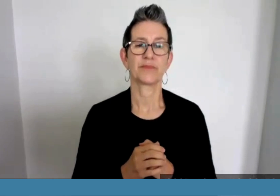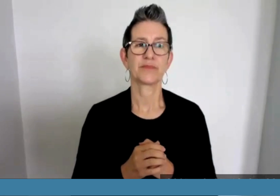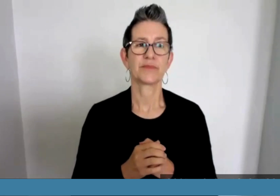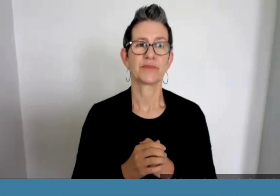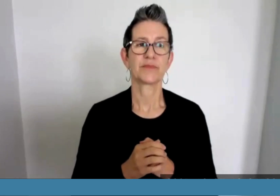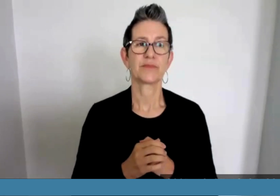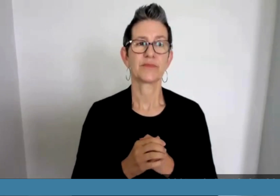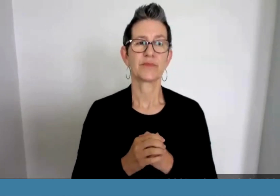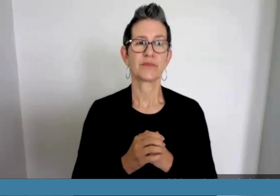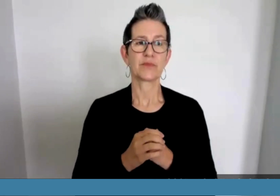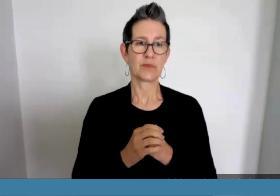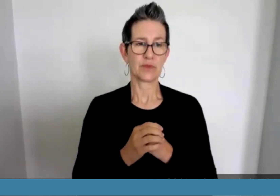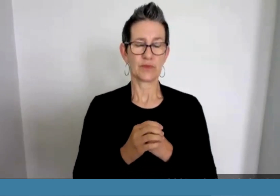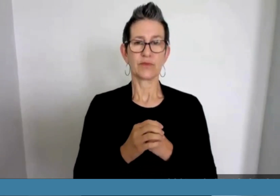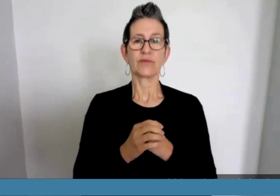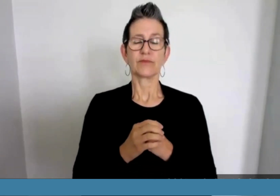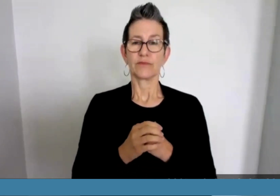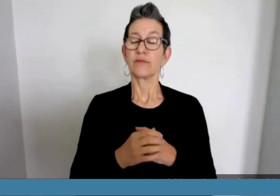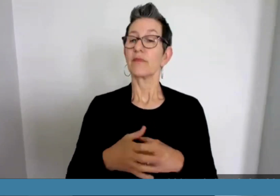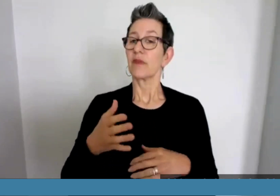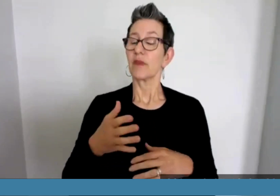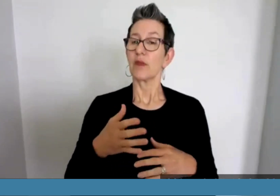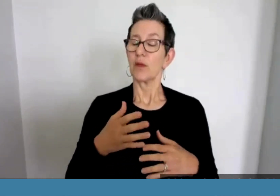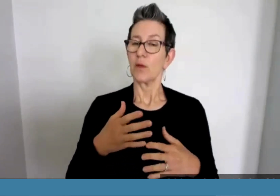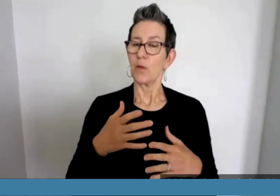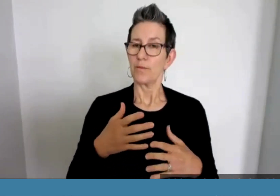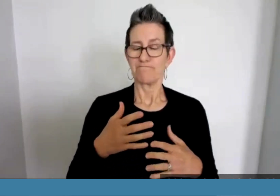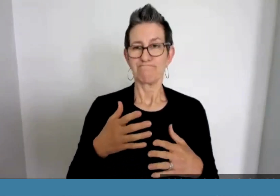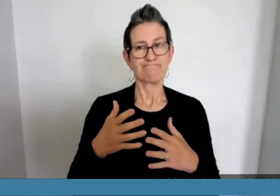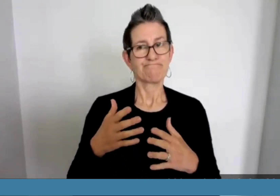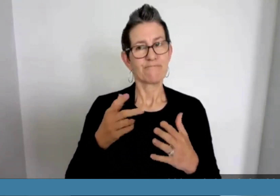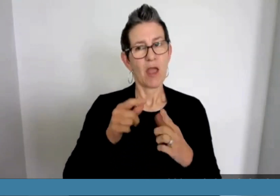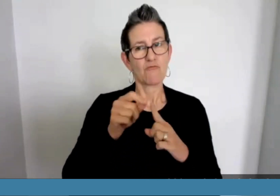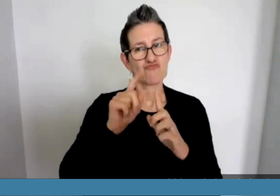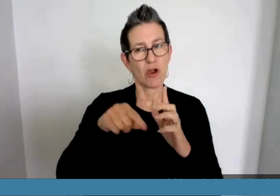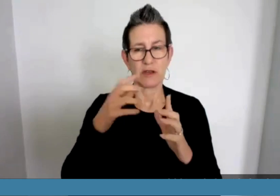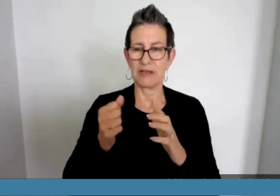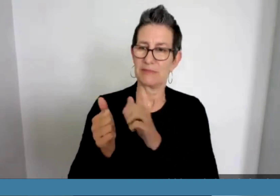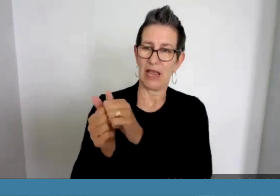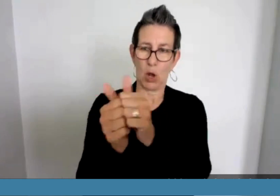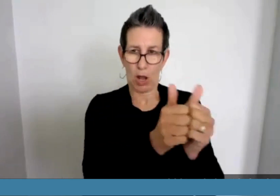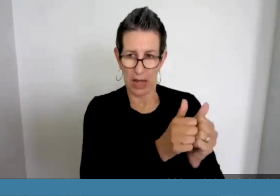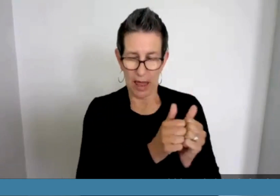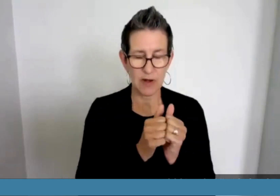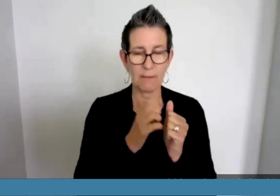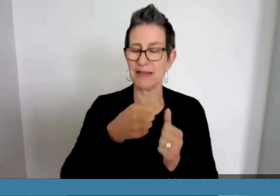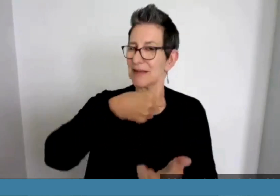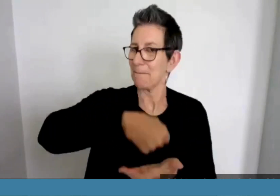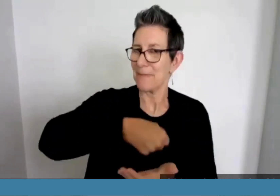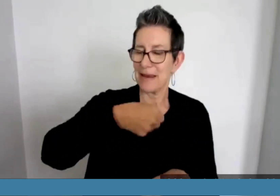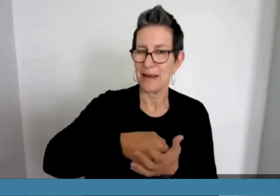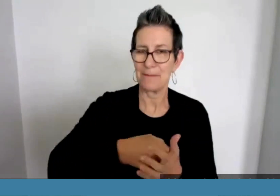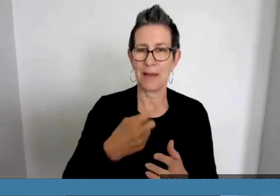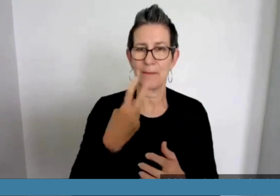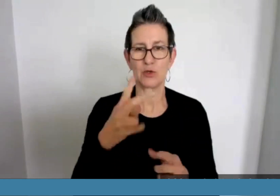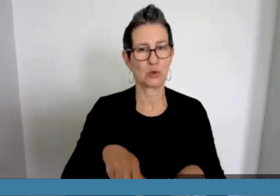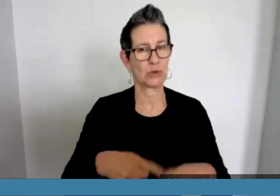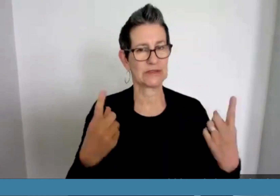We expect projects to be collaborative, involving at least 2 organisations. These can